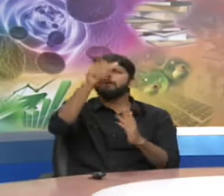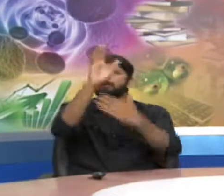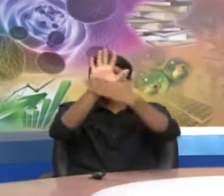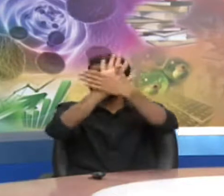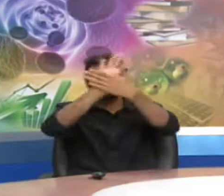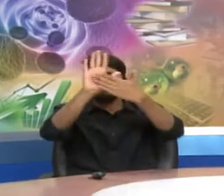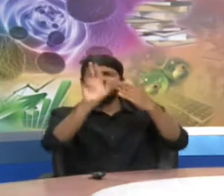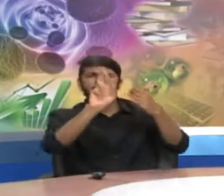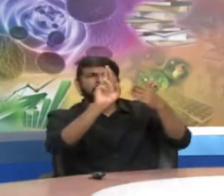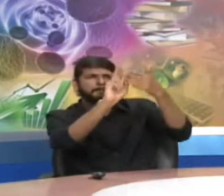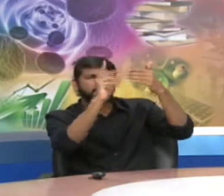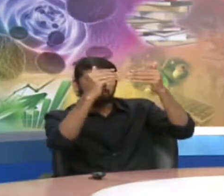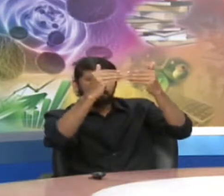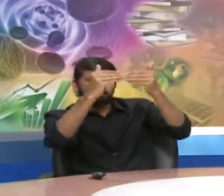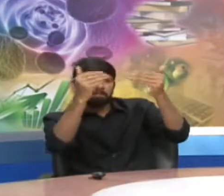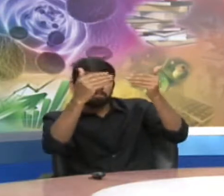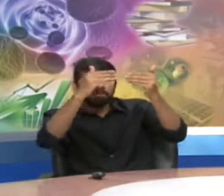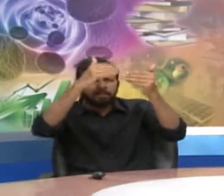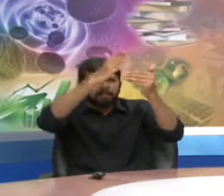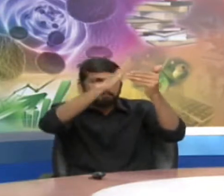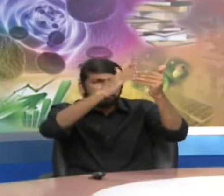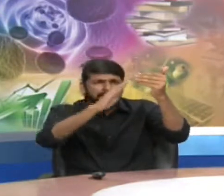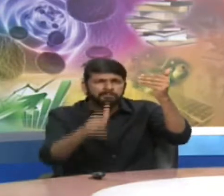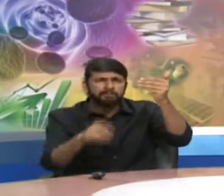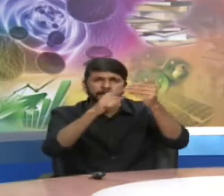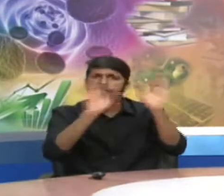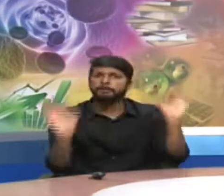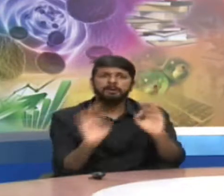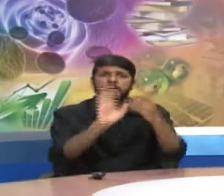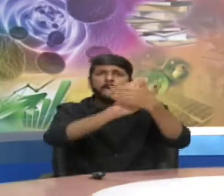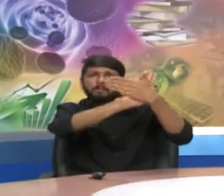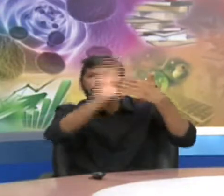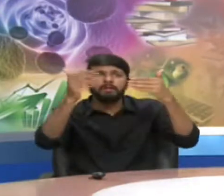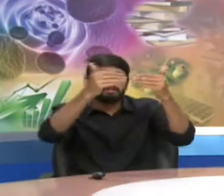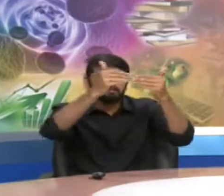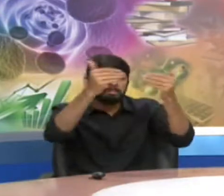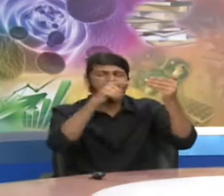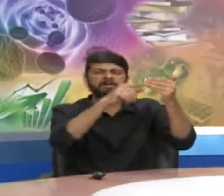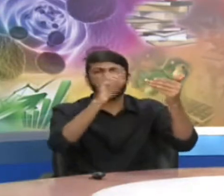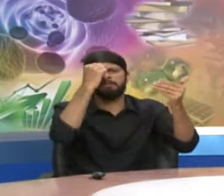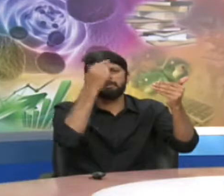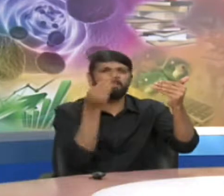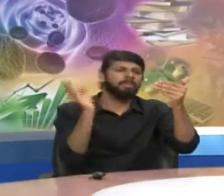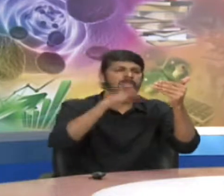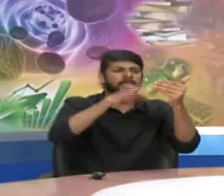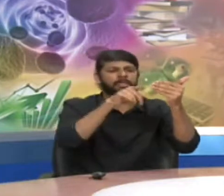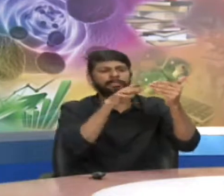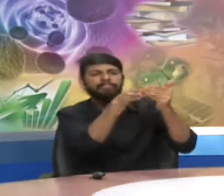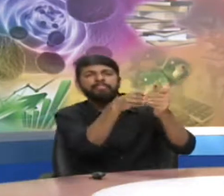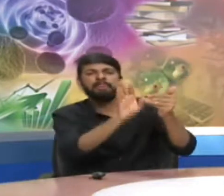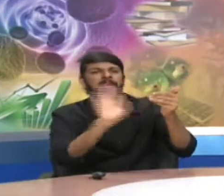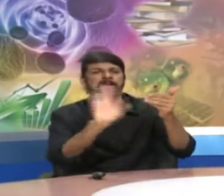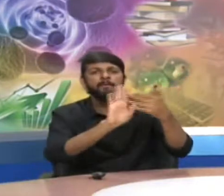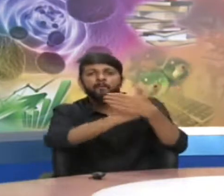And there should be no cracks. It should be totally plain without any crack on it.